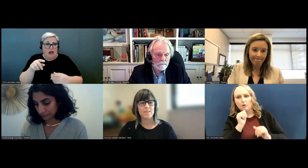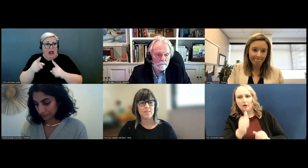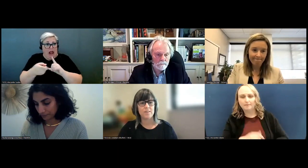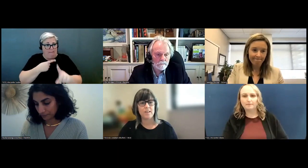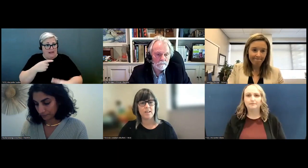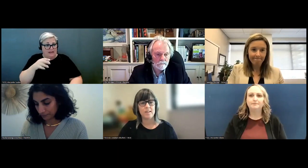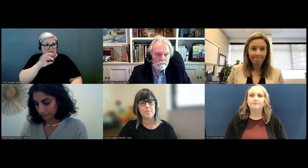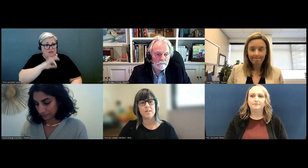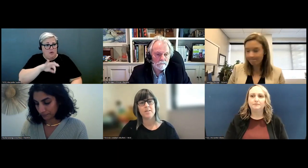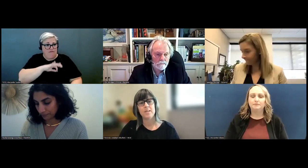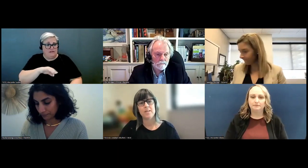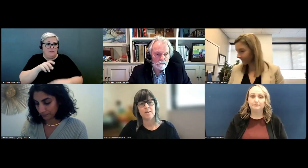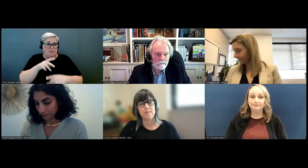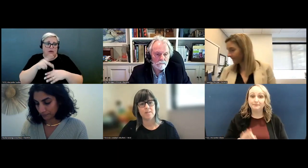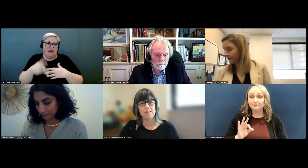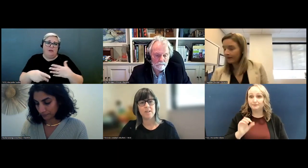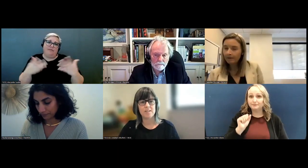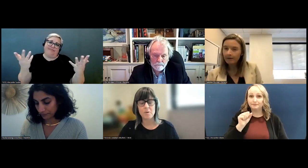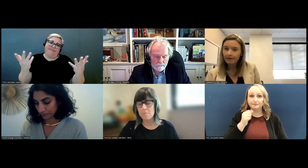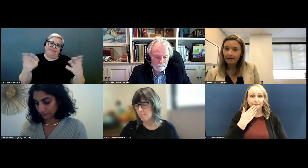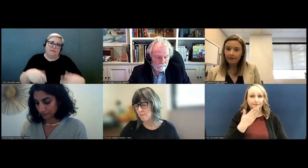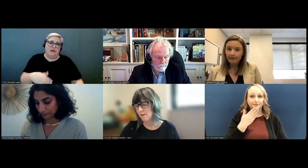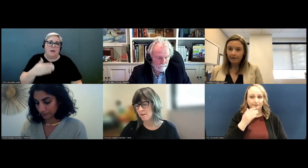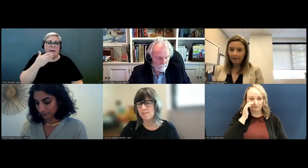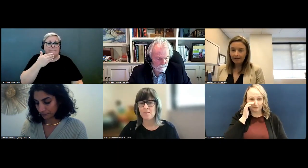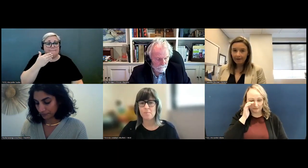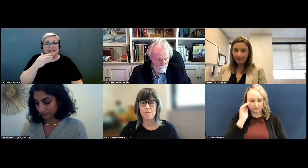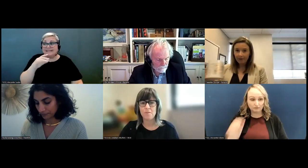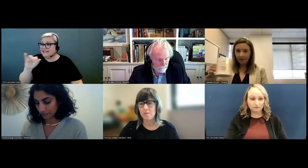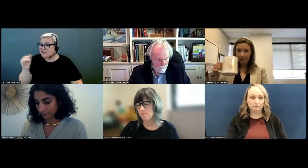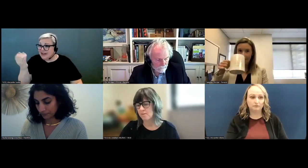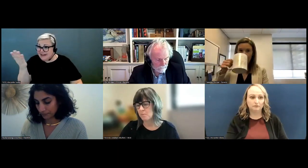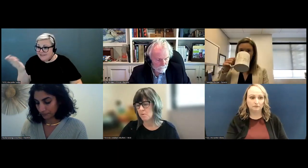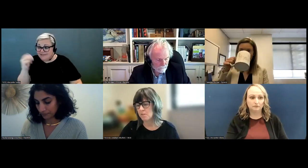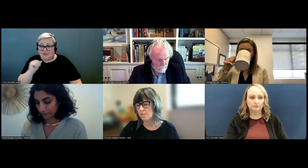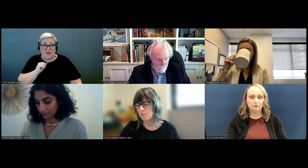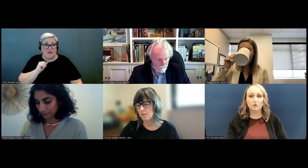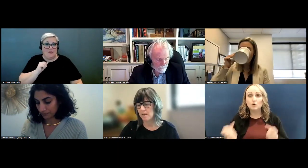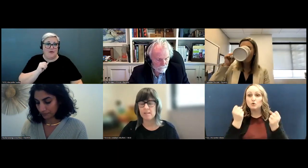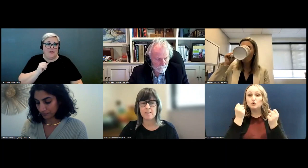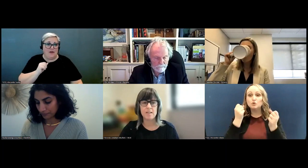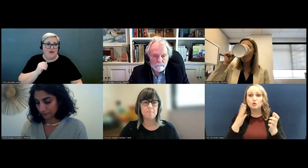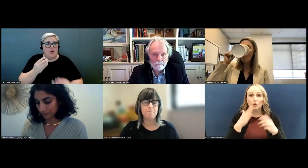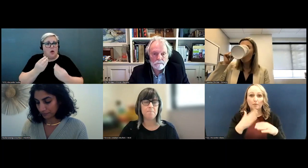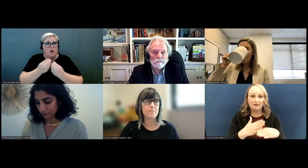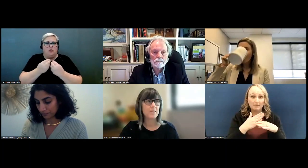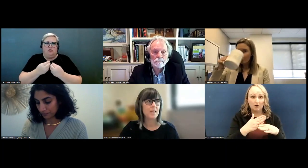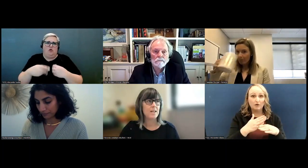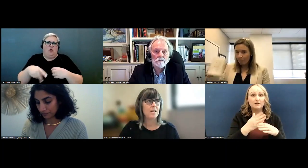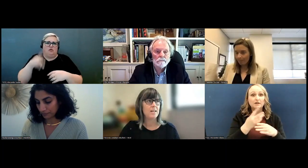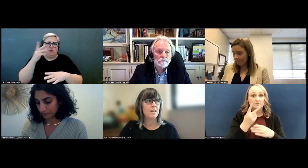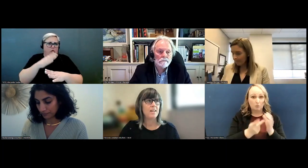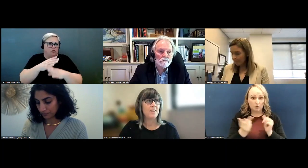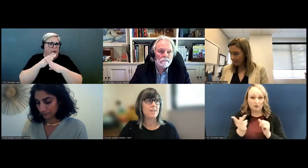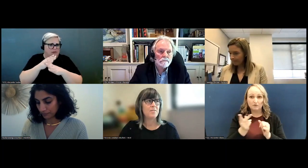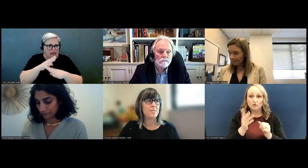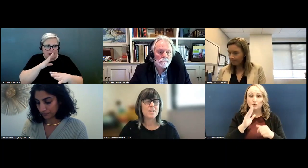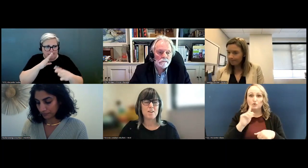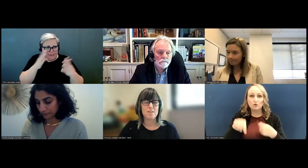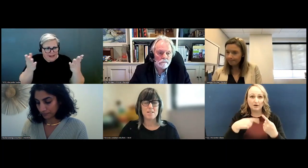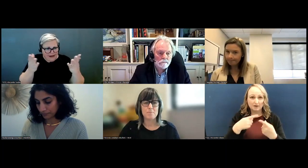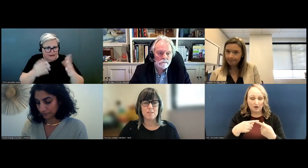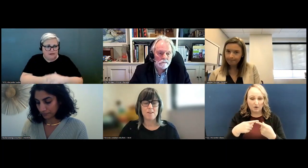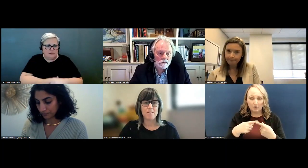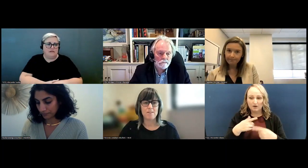Thank you, Jennifer. Yeah, absolutely. There are so many barriers that both of you have spoken to, and it feels